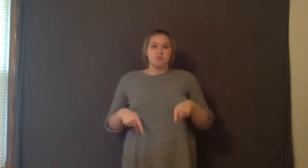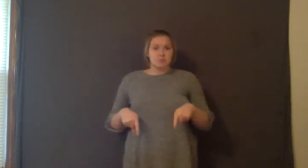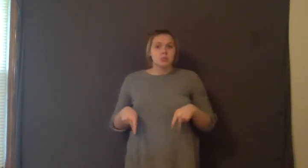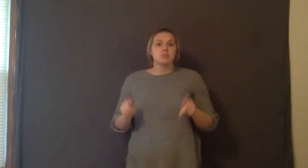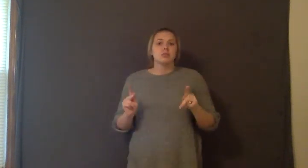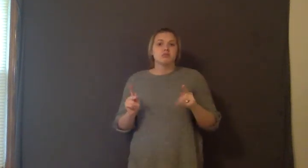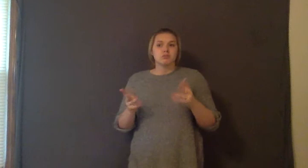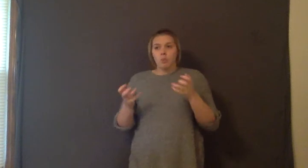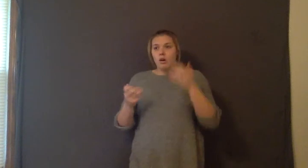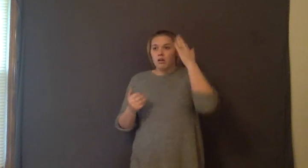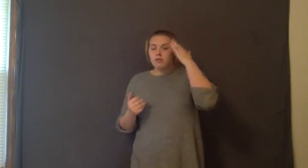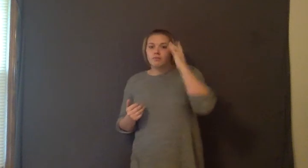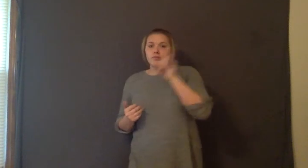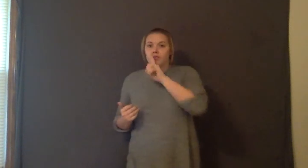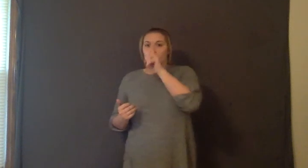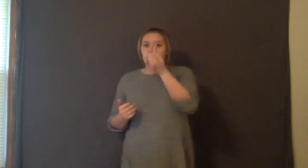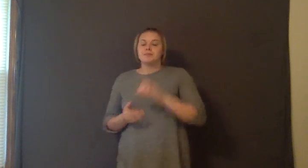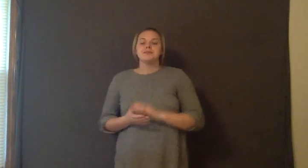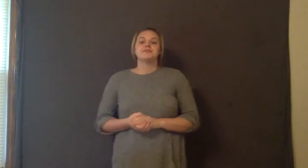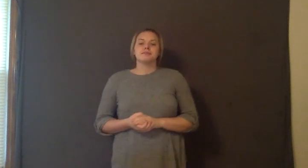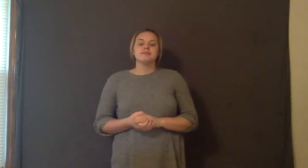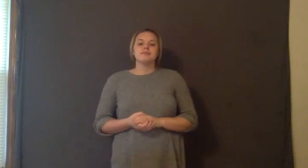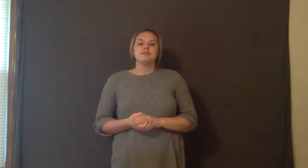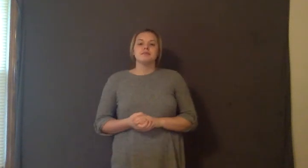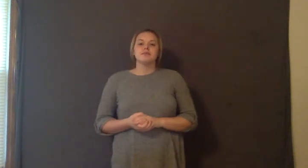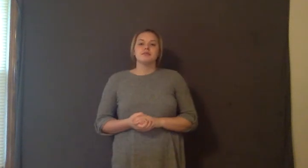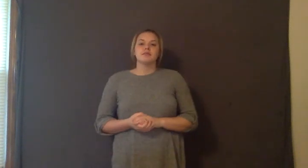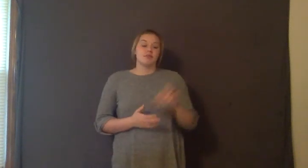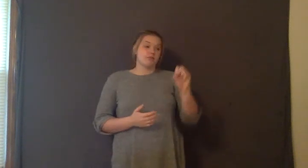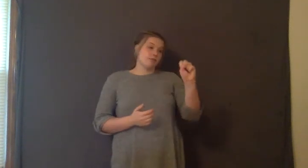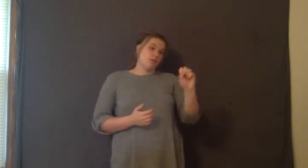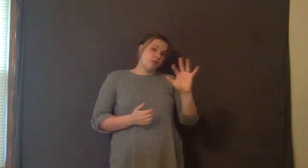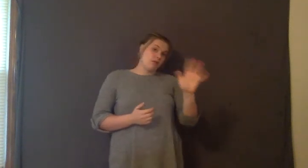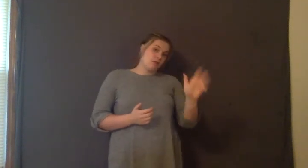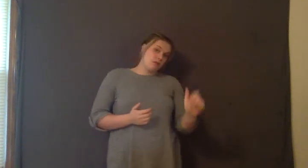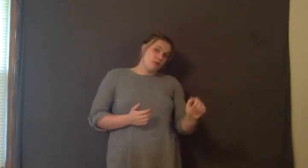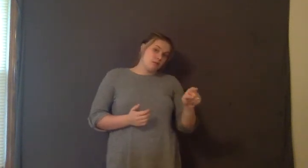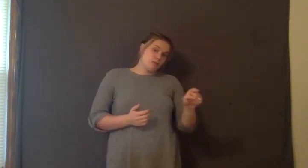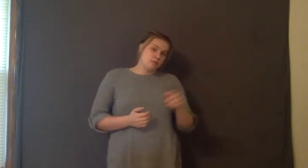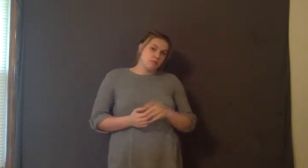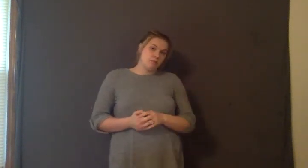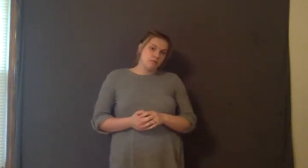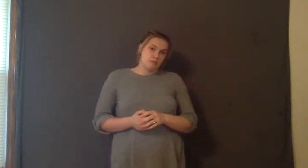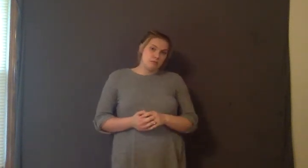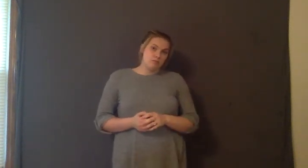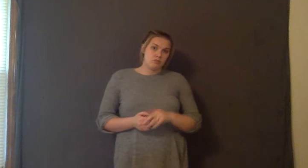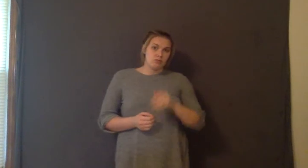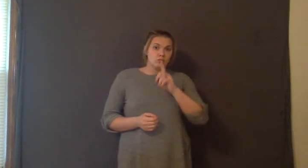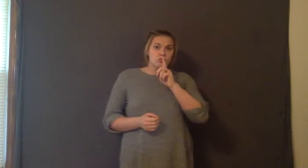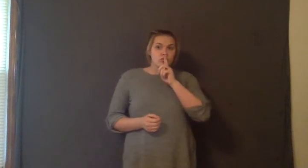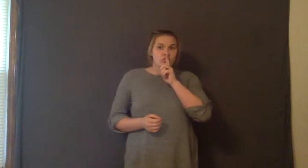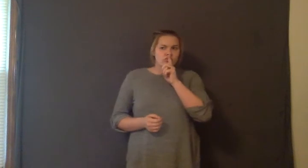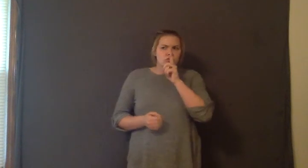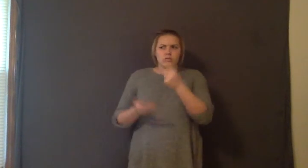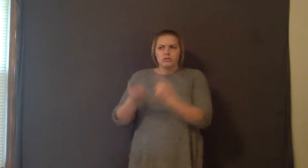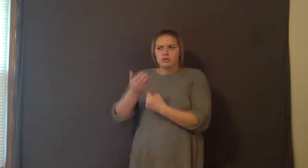South Africa, people understood that we couldn't overcome apartheid without a commitment to truth and reconciliation. In Rwanda, even after